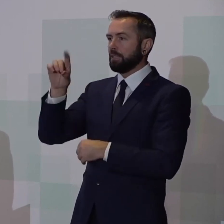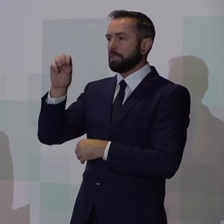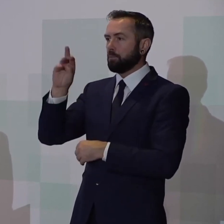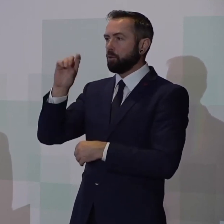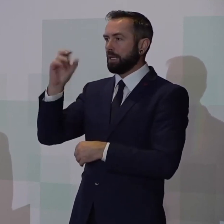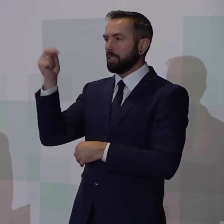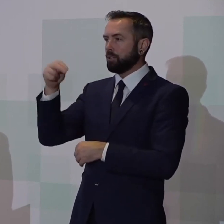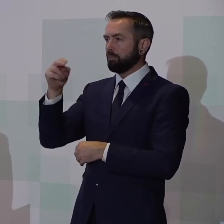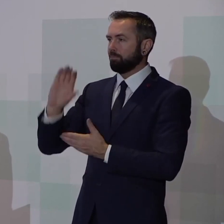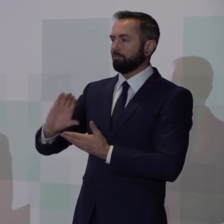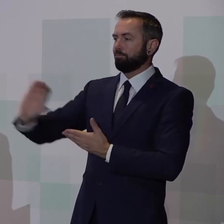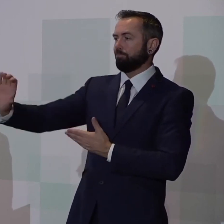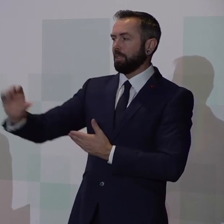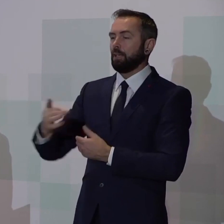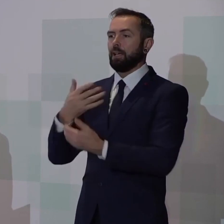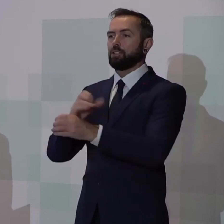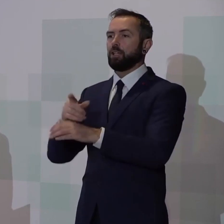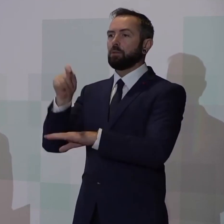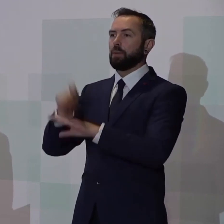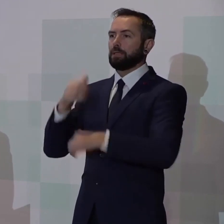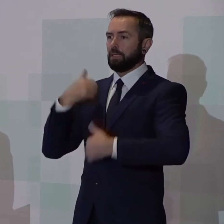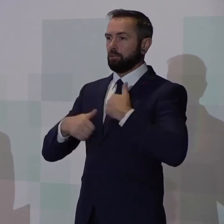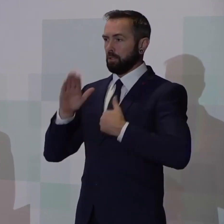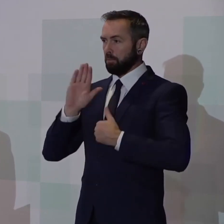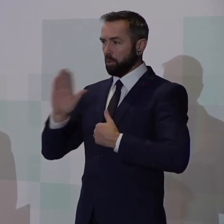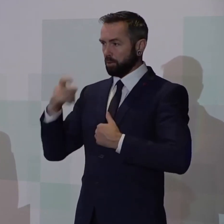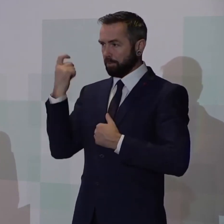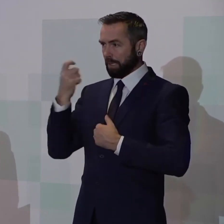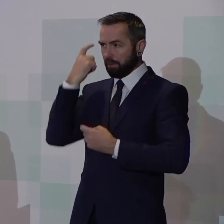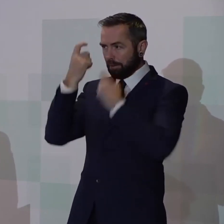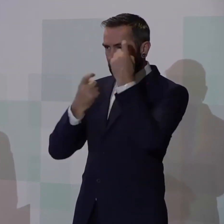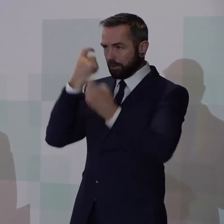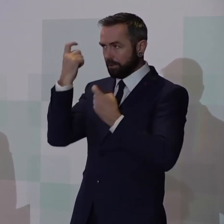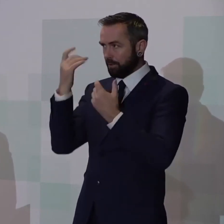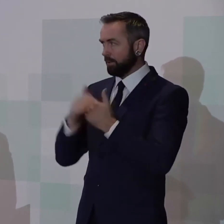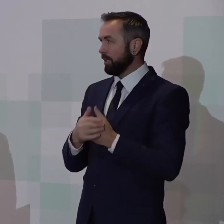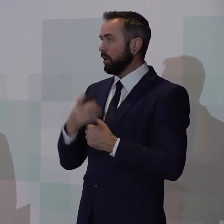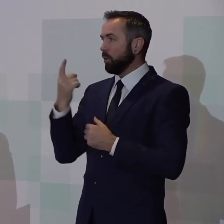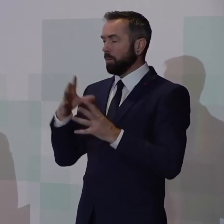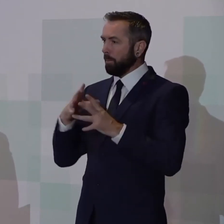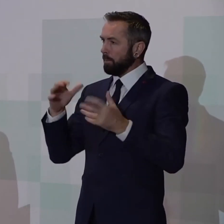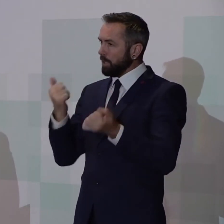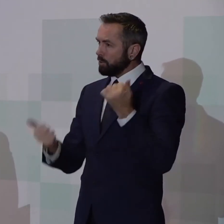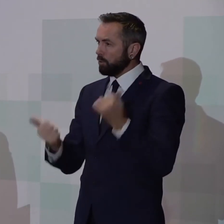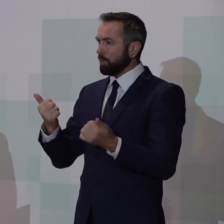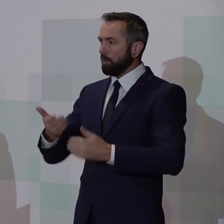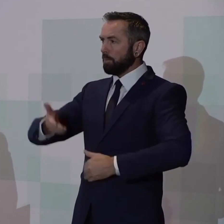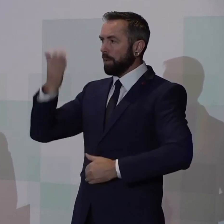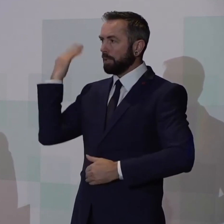a child's best interests must be considered. But one of the very significant judgments, going back